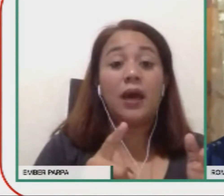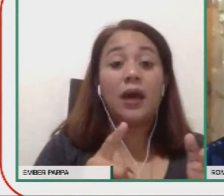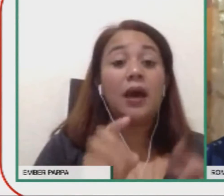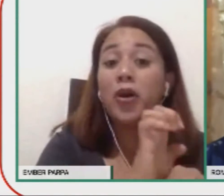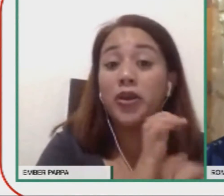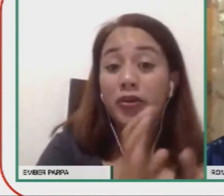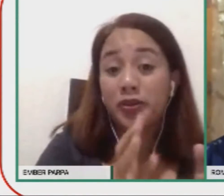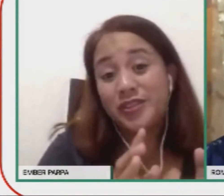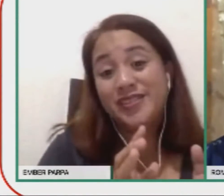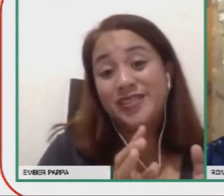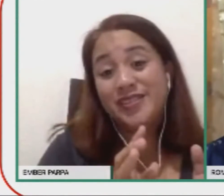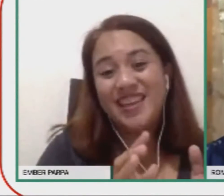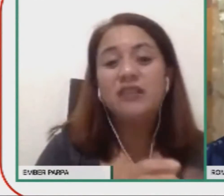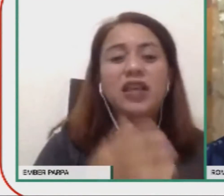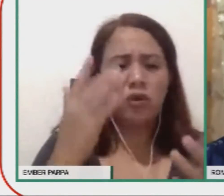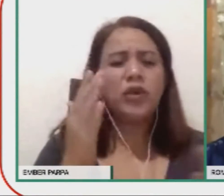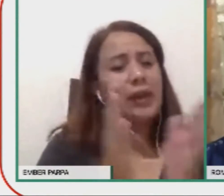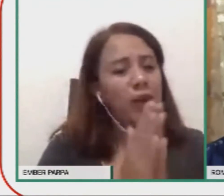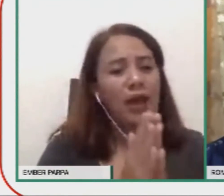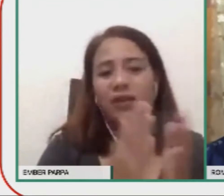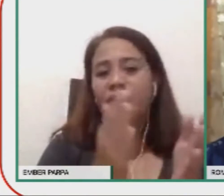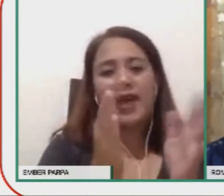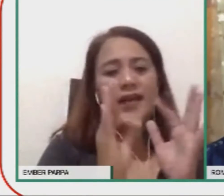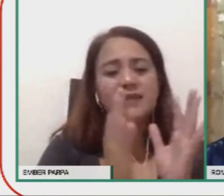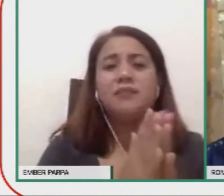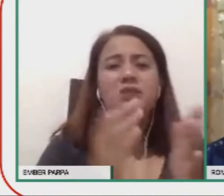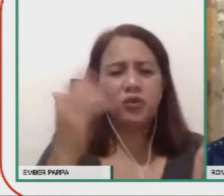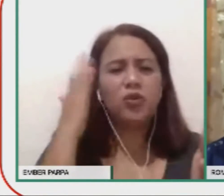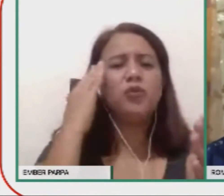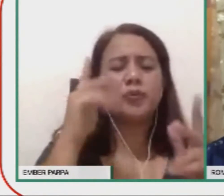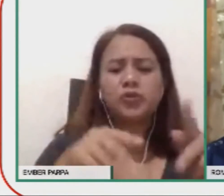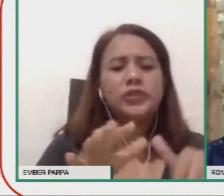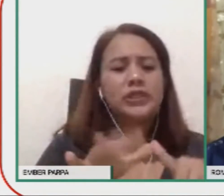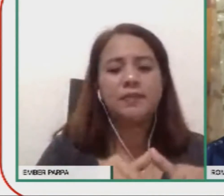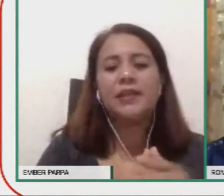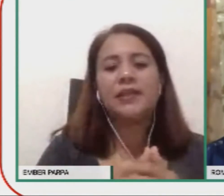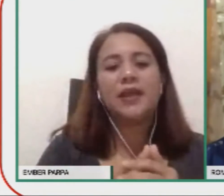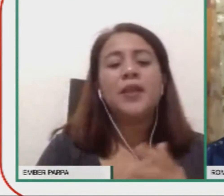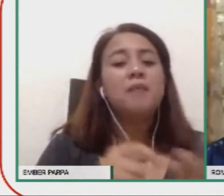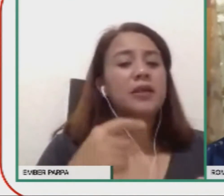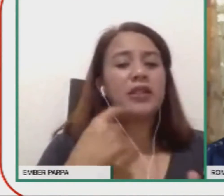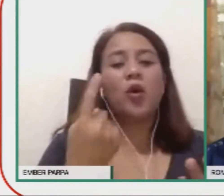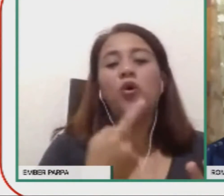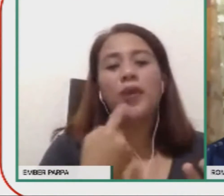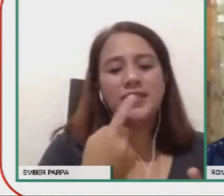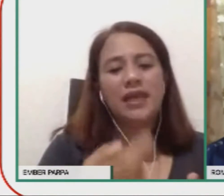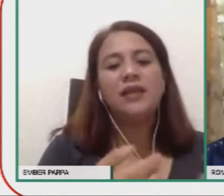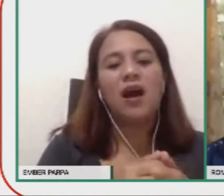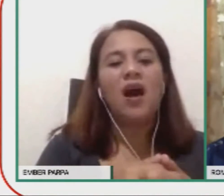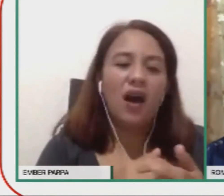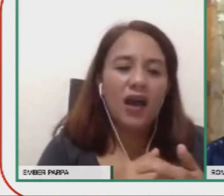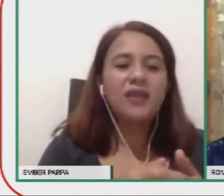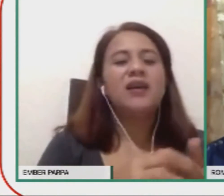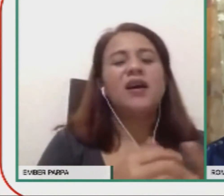Some employers, they know, if I ask them, they know persons with disability, but they always say na,